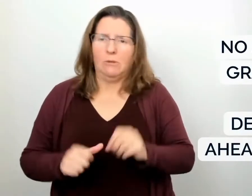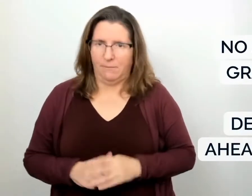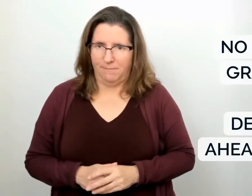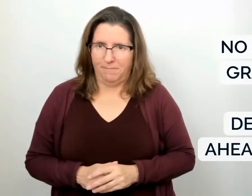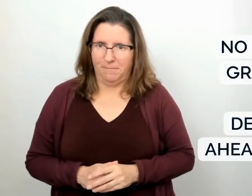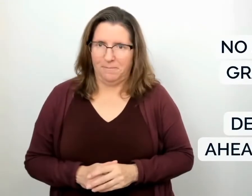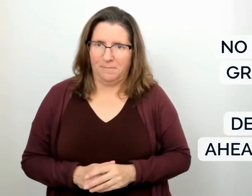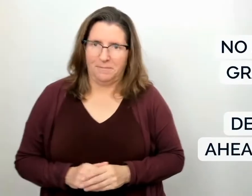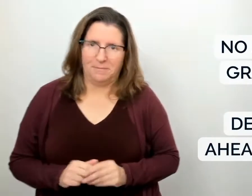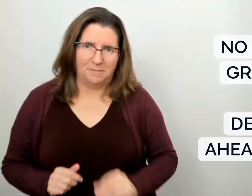not possible.